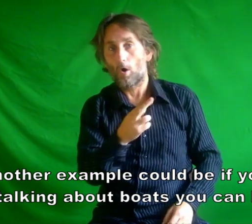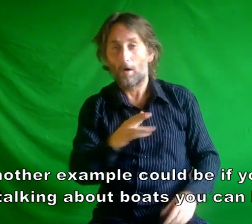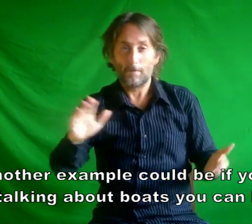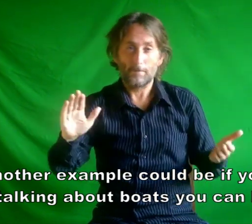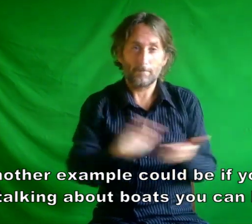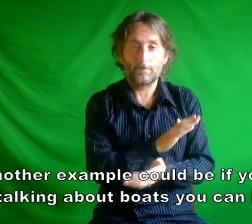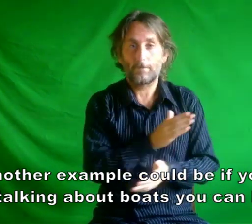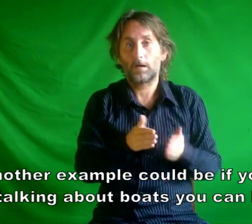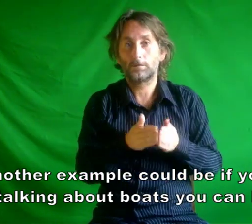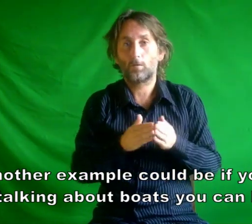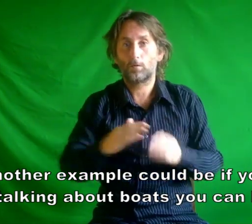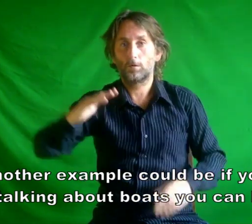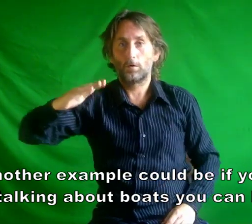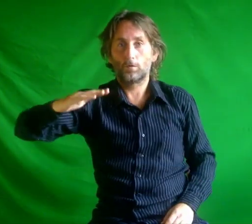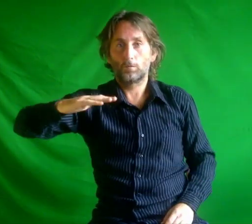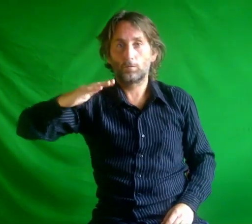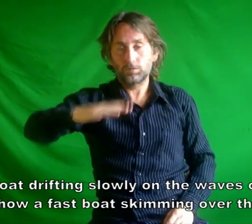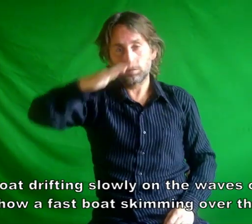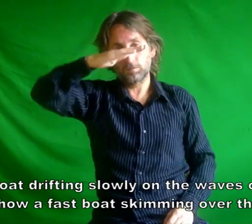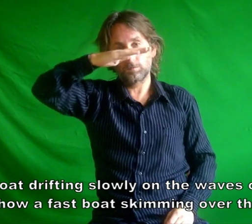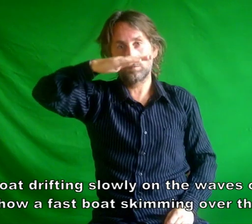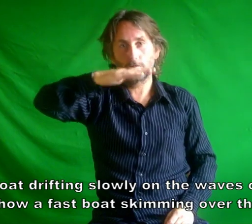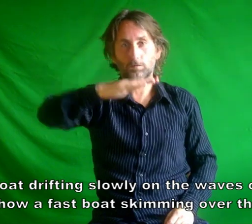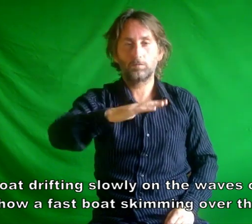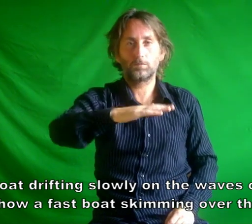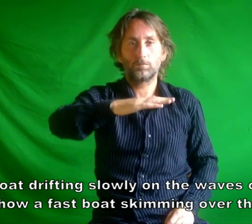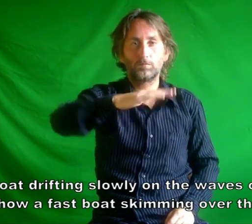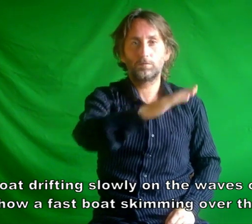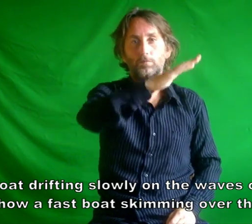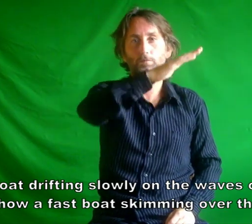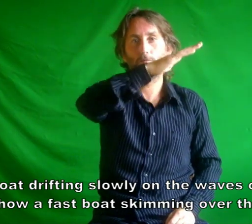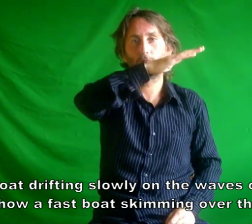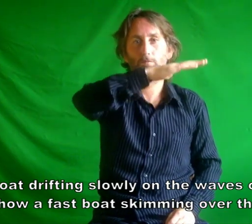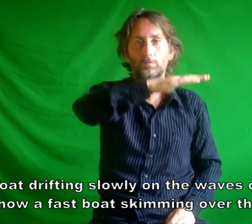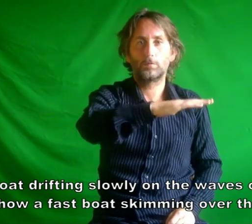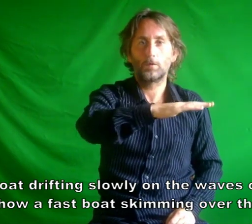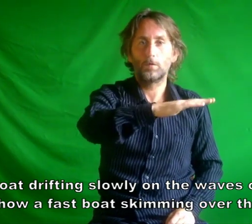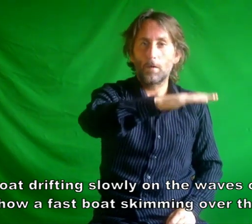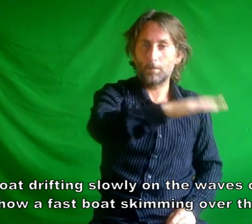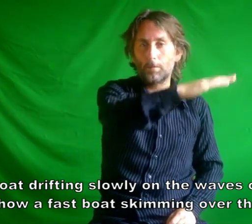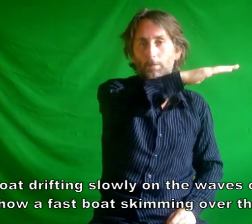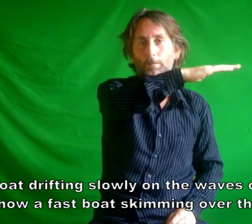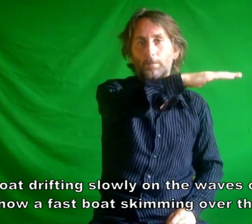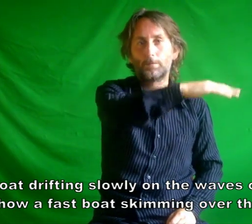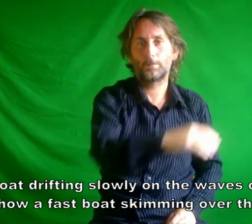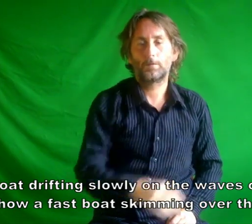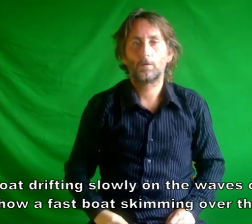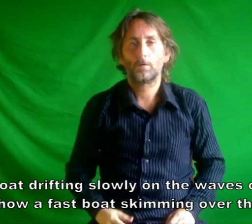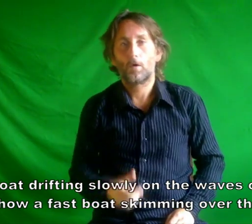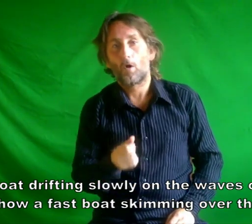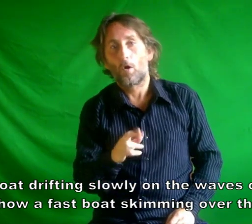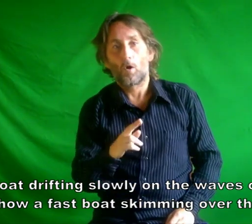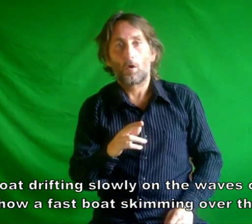a boat drifting slowly on the waves, or you can show a fast boat skimming over the waves, or a boat